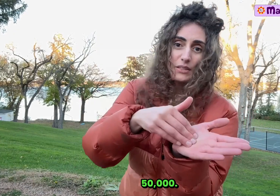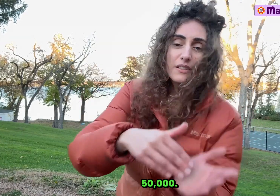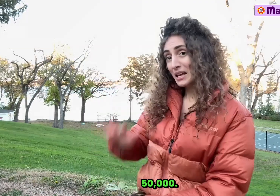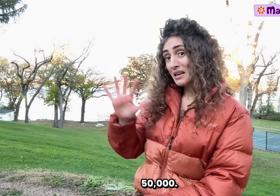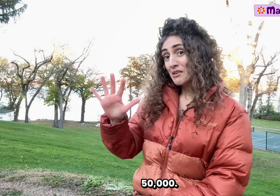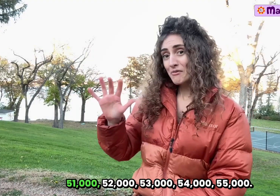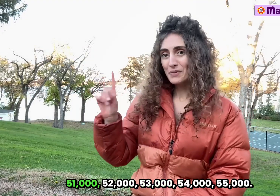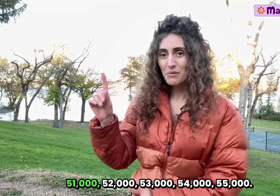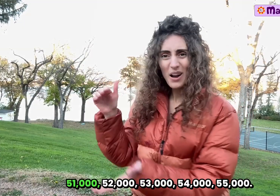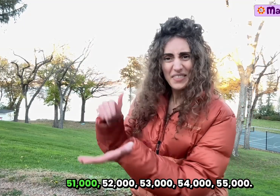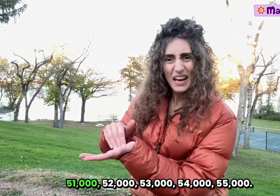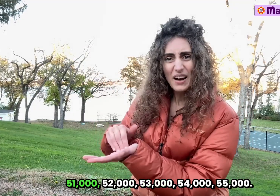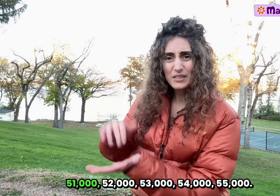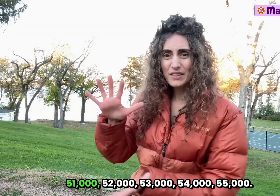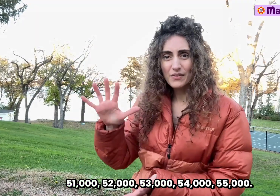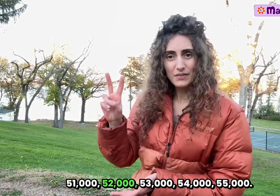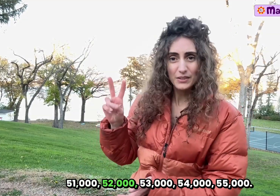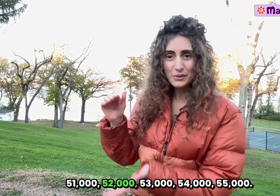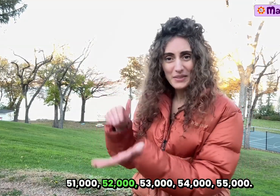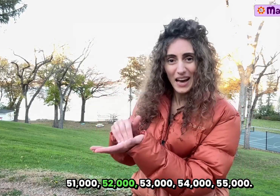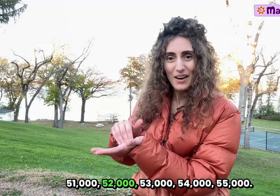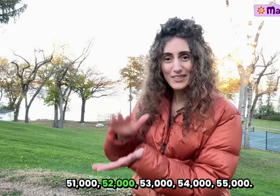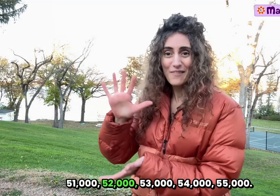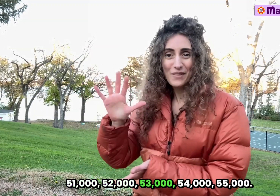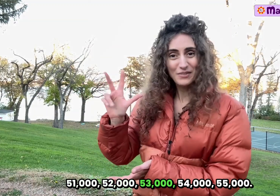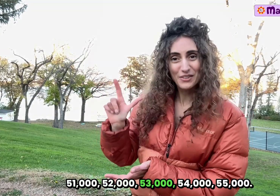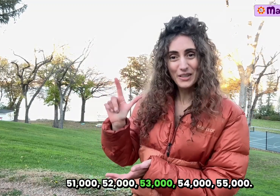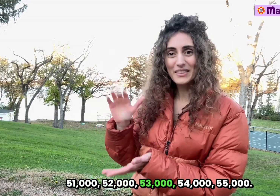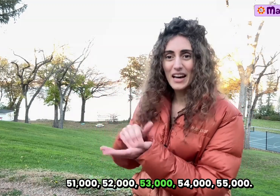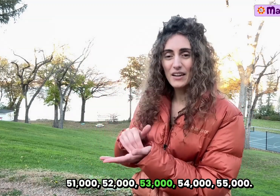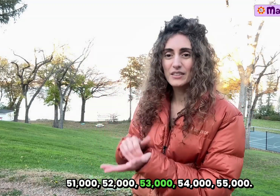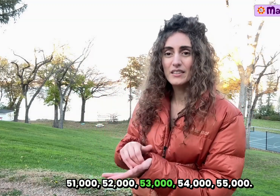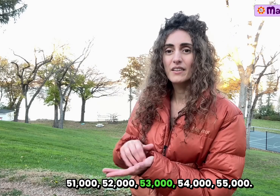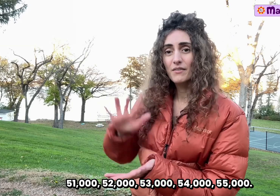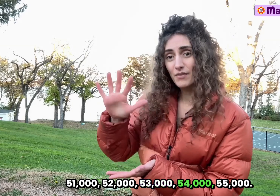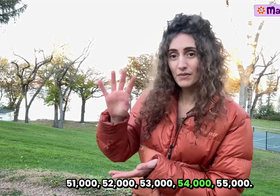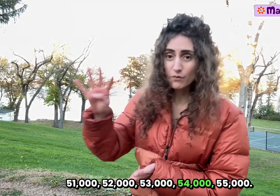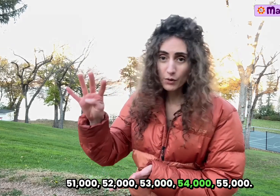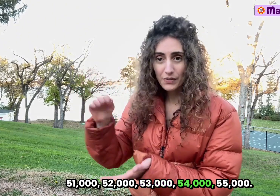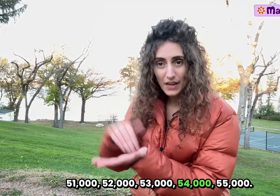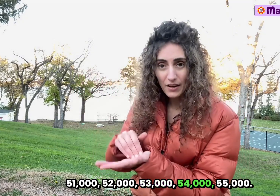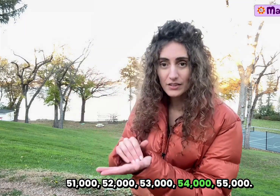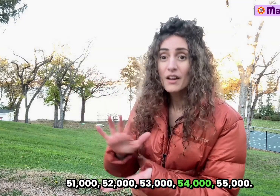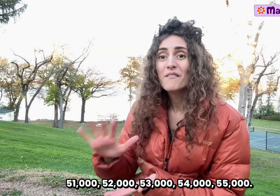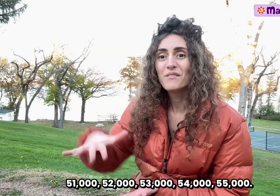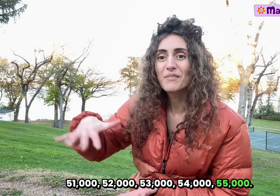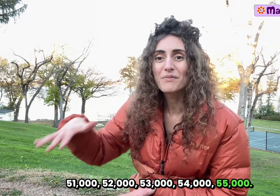51,000, 52,000, 53,000, 54,000, 55